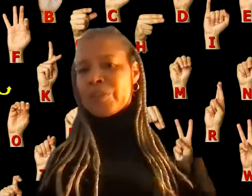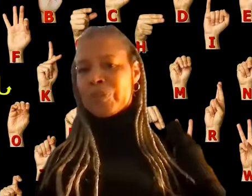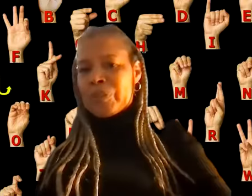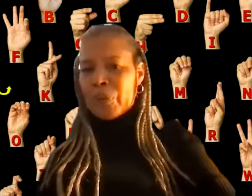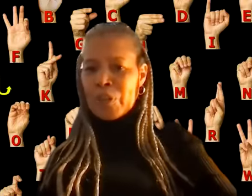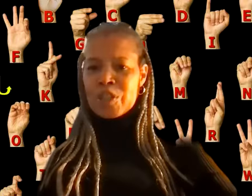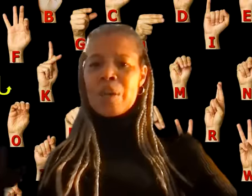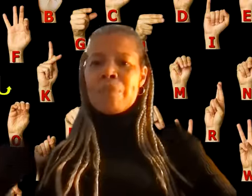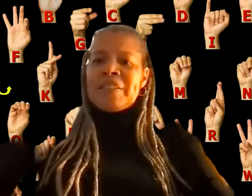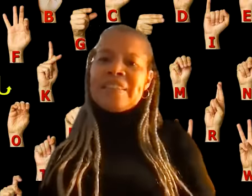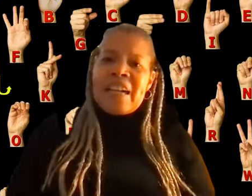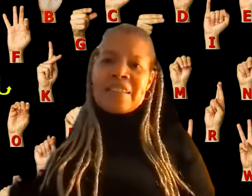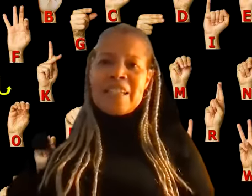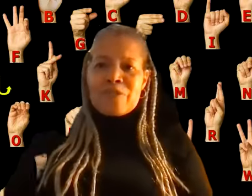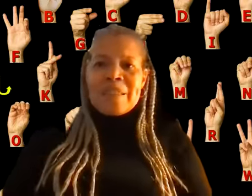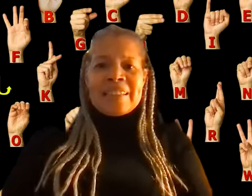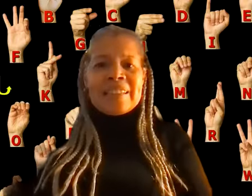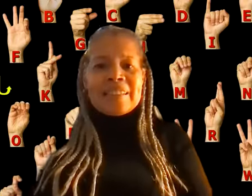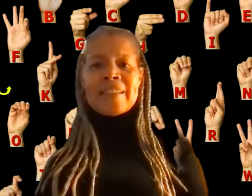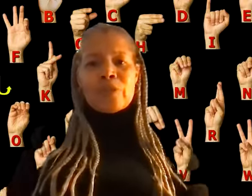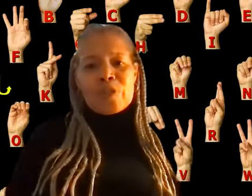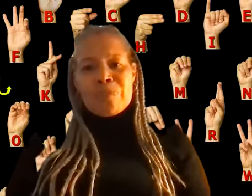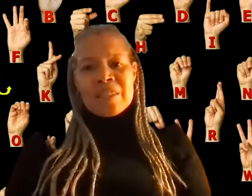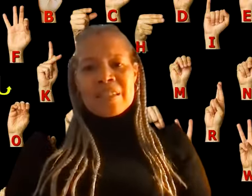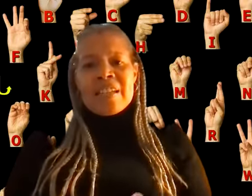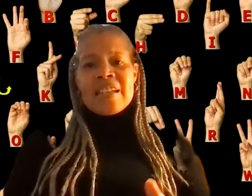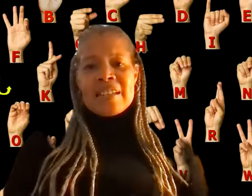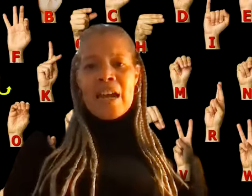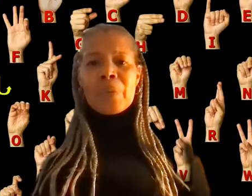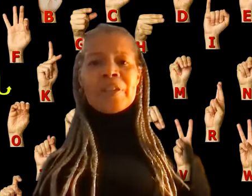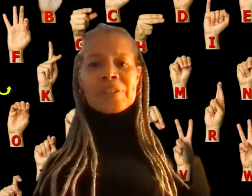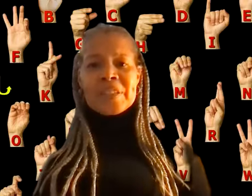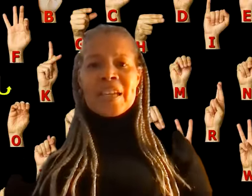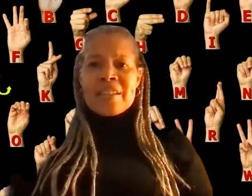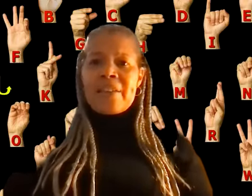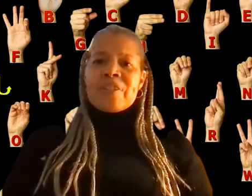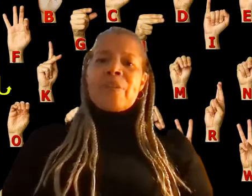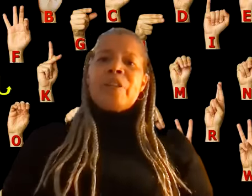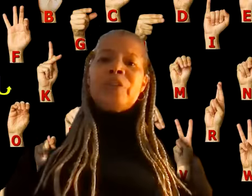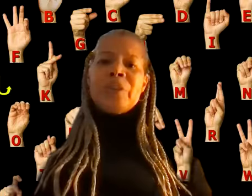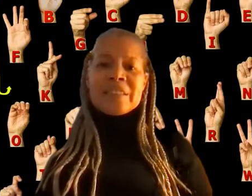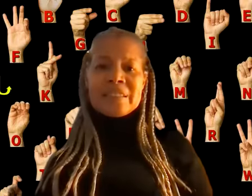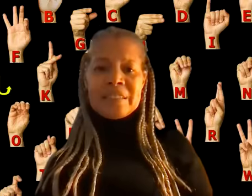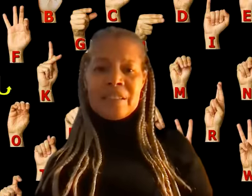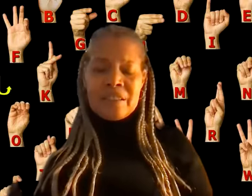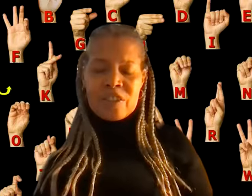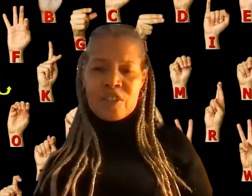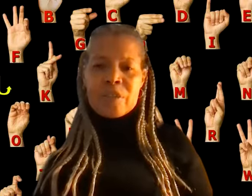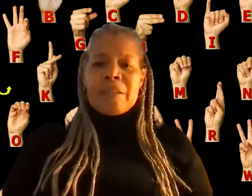just with the boys, but the entire classroom. And I think that that's, what's missing and how we learn is having someone who is legitimately